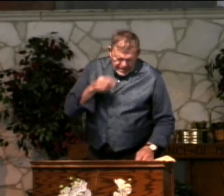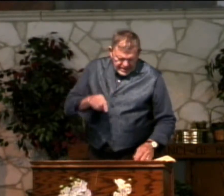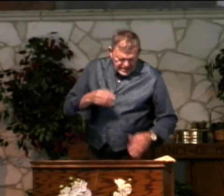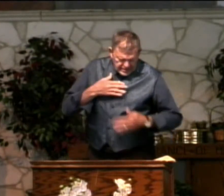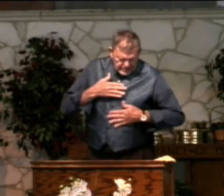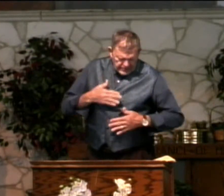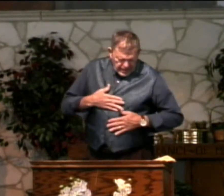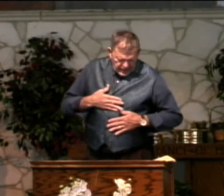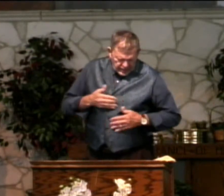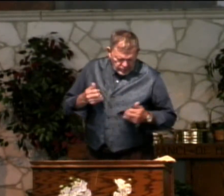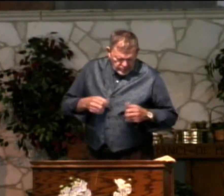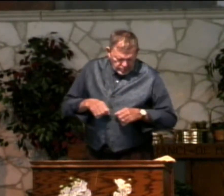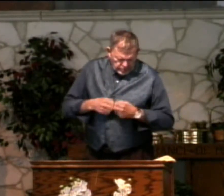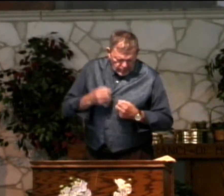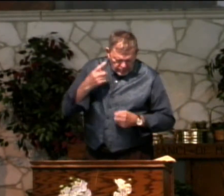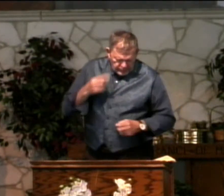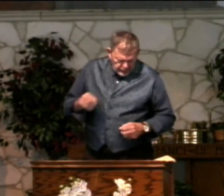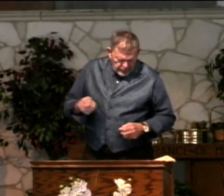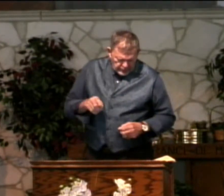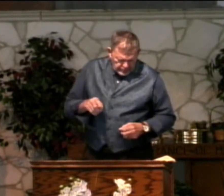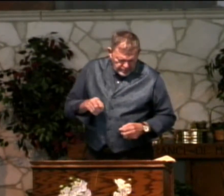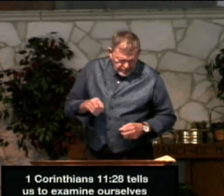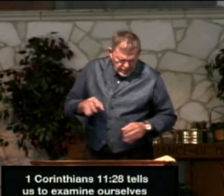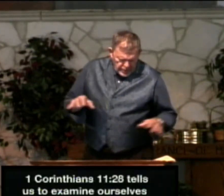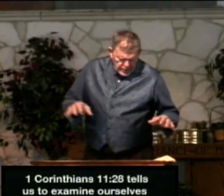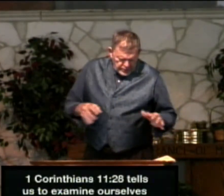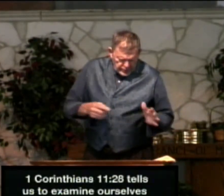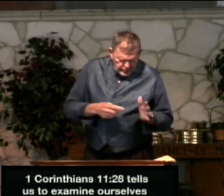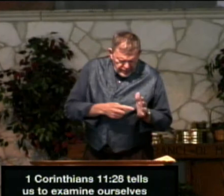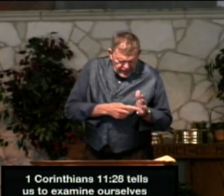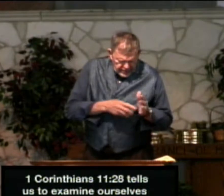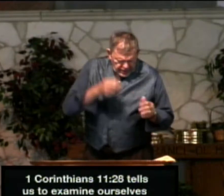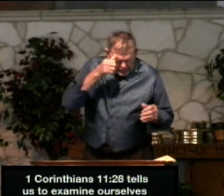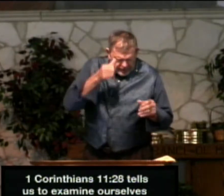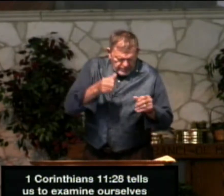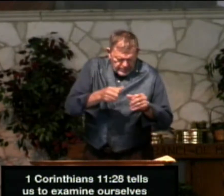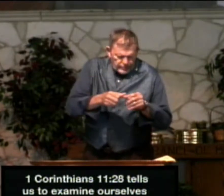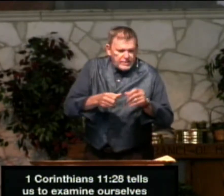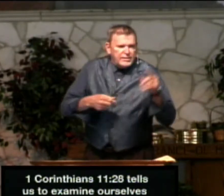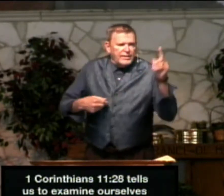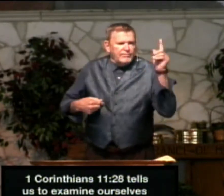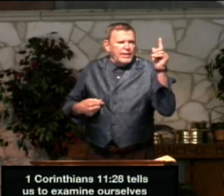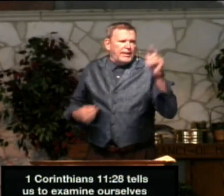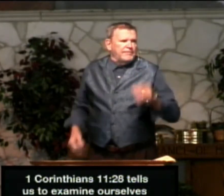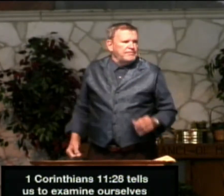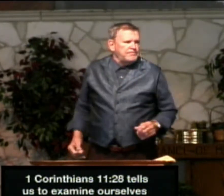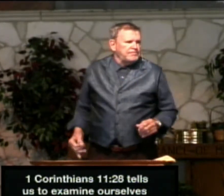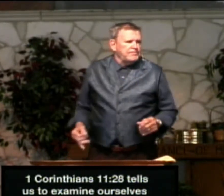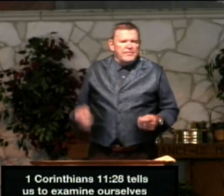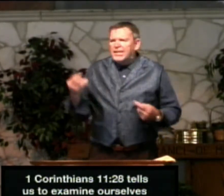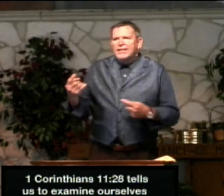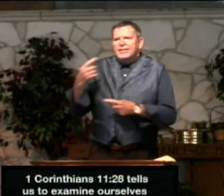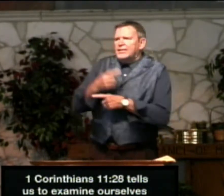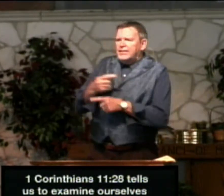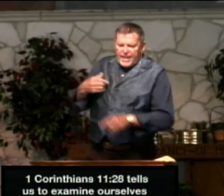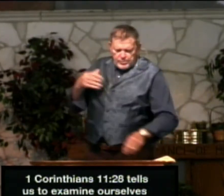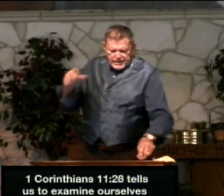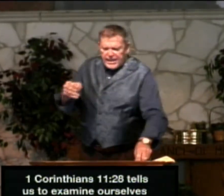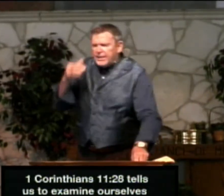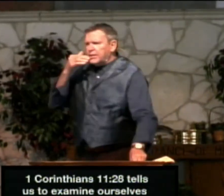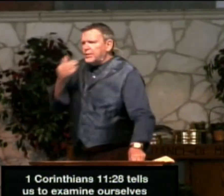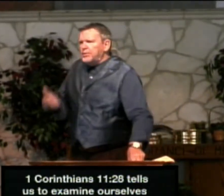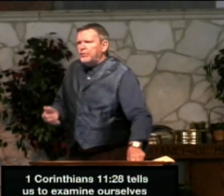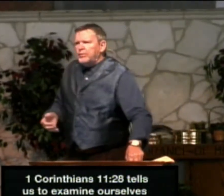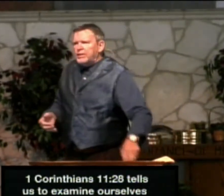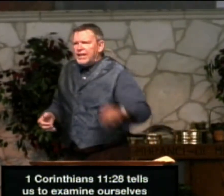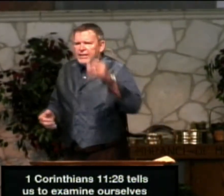"Take, eat, this is my body, which was broken for you. Do this in remembrance of me." Today we